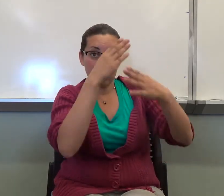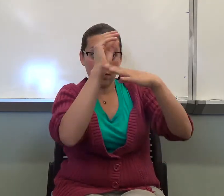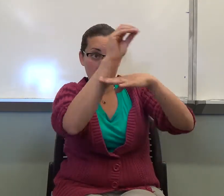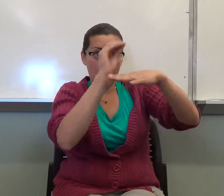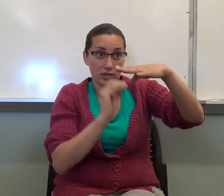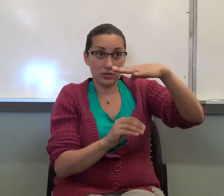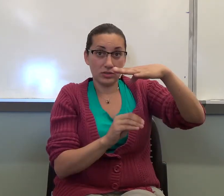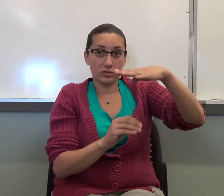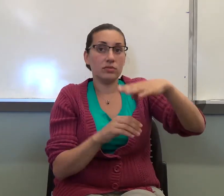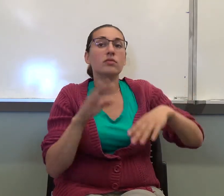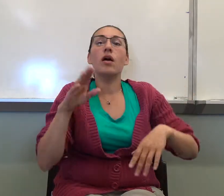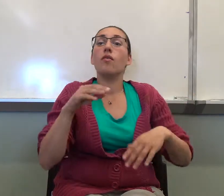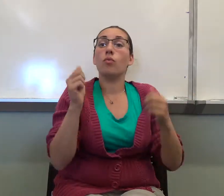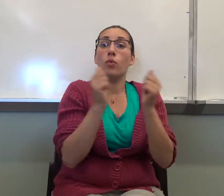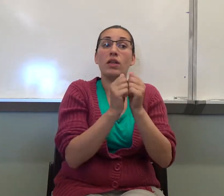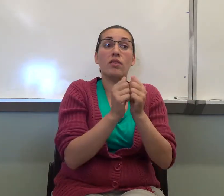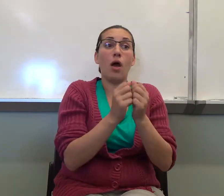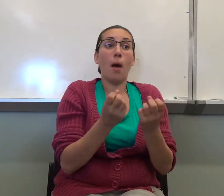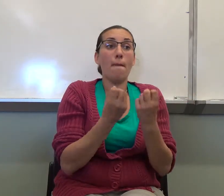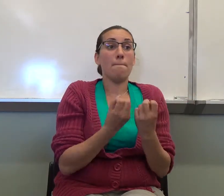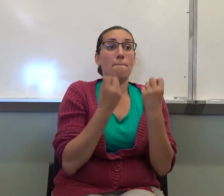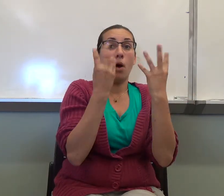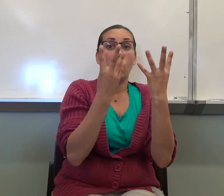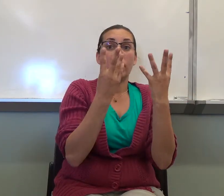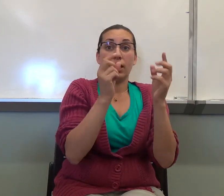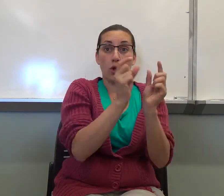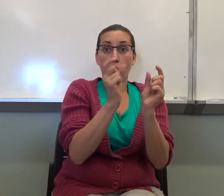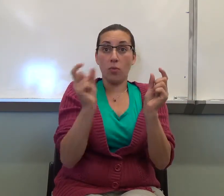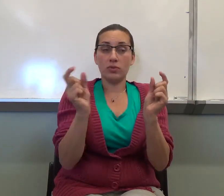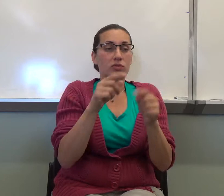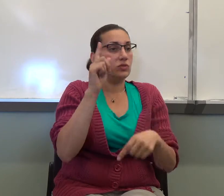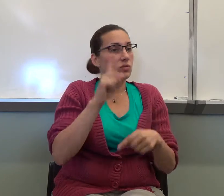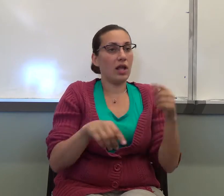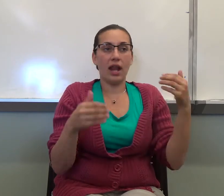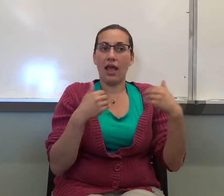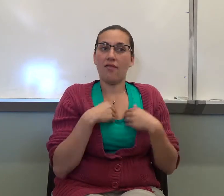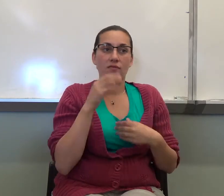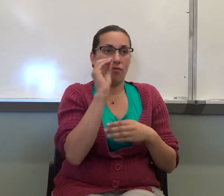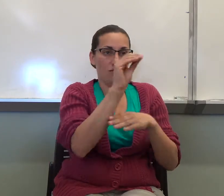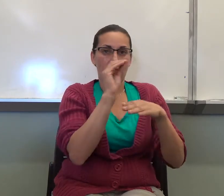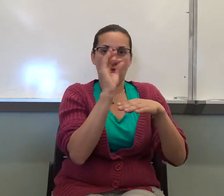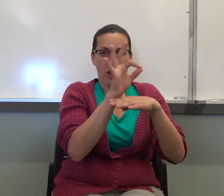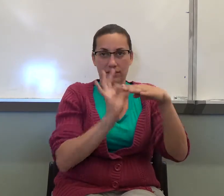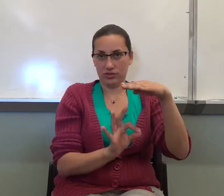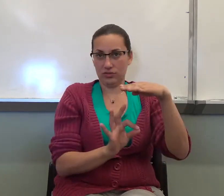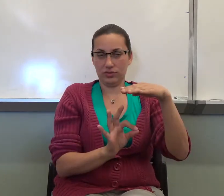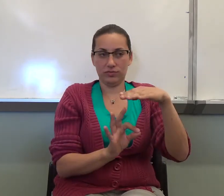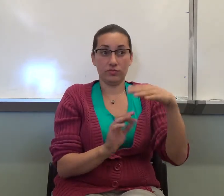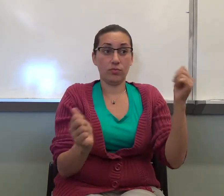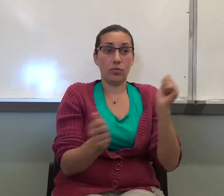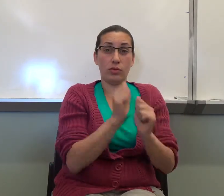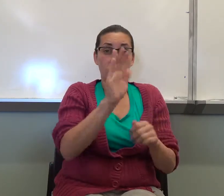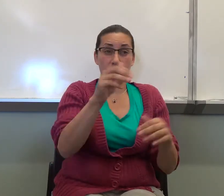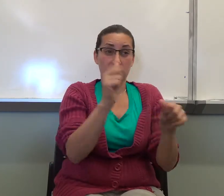can't have fractions going on and have polynomials. Most of your Algebra 1 course will be about